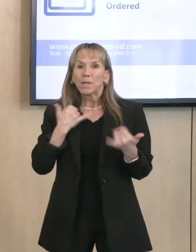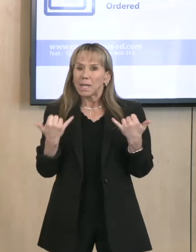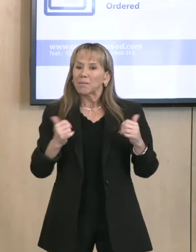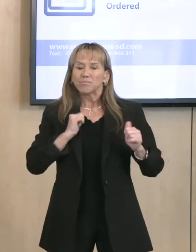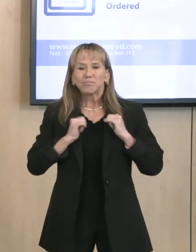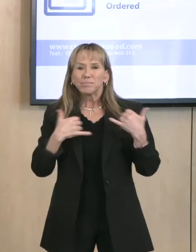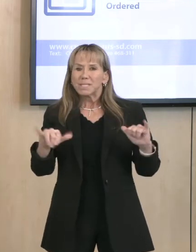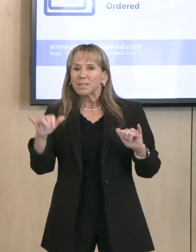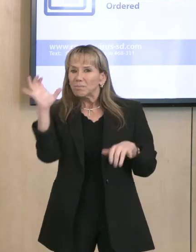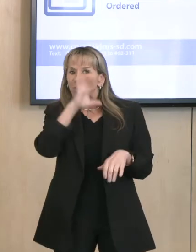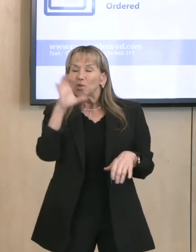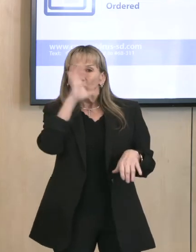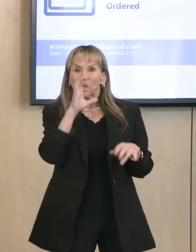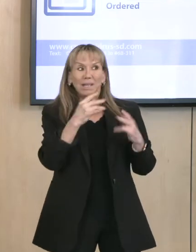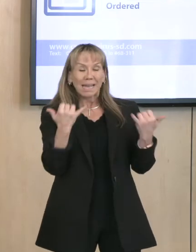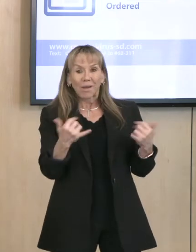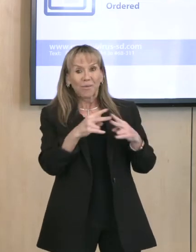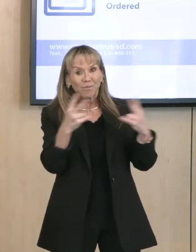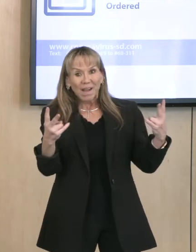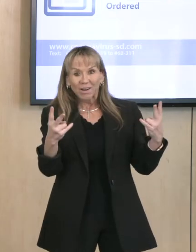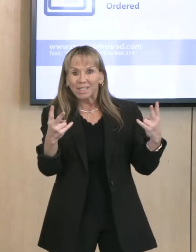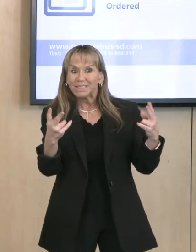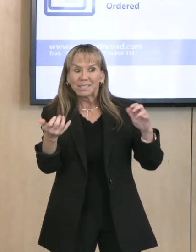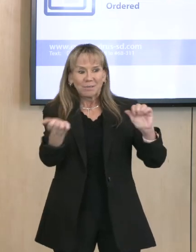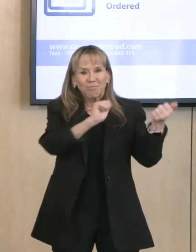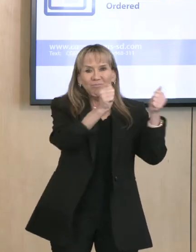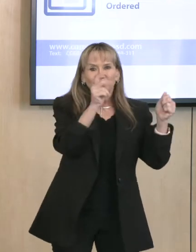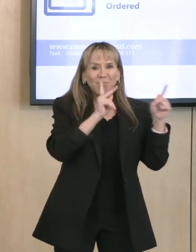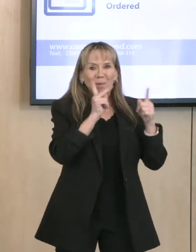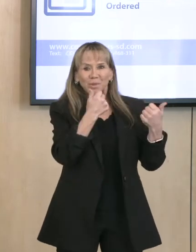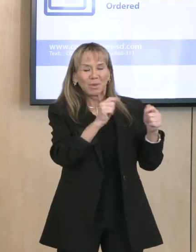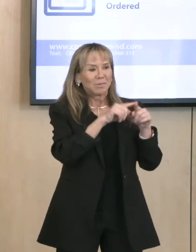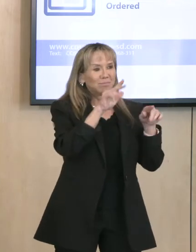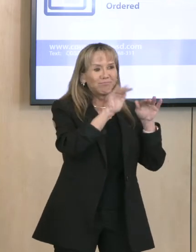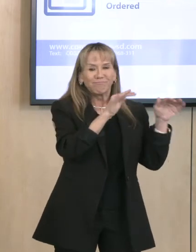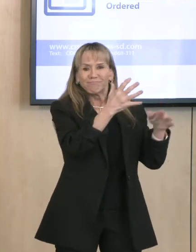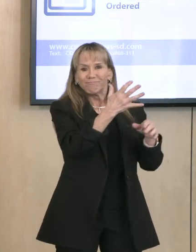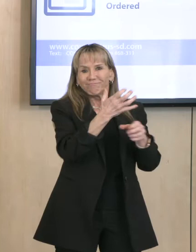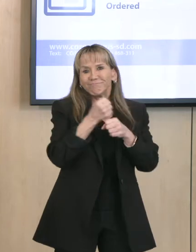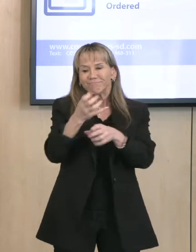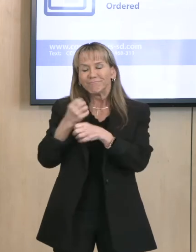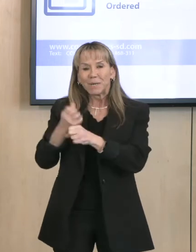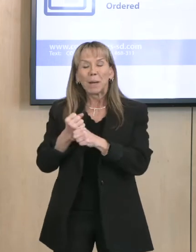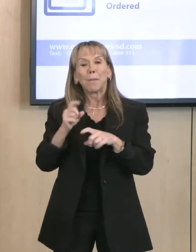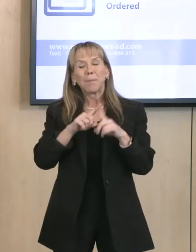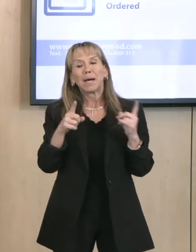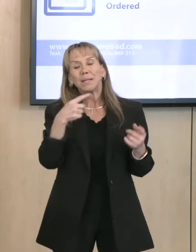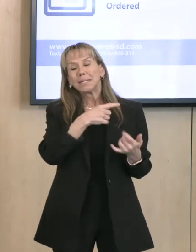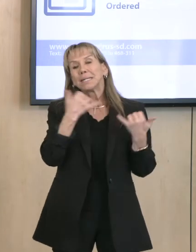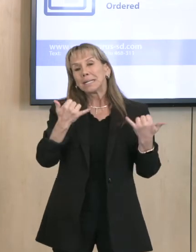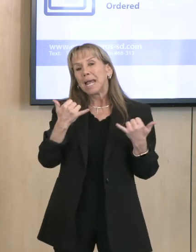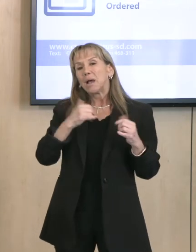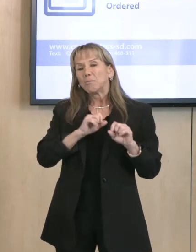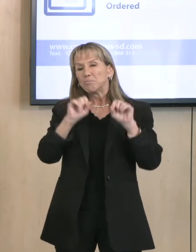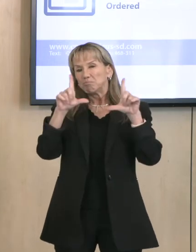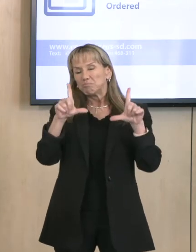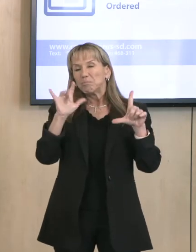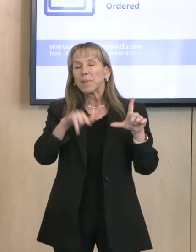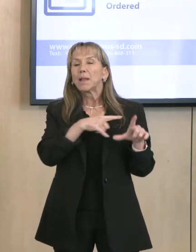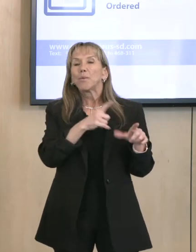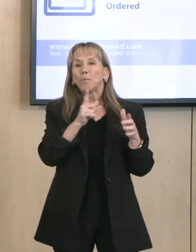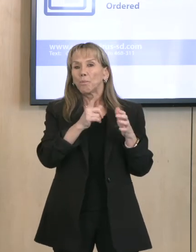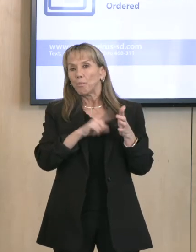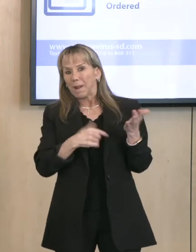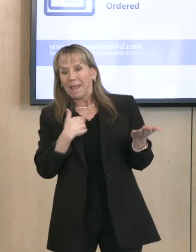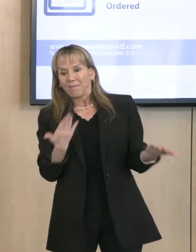and out there in a very competitive market trying to acquire more. But this is a snapshot of ventilator capacity in